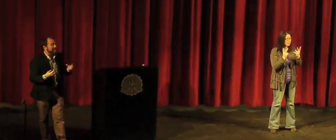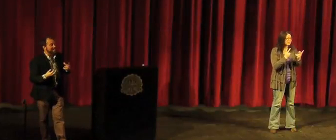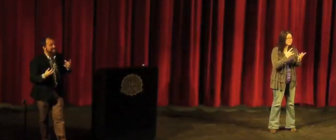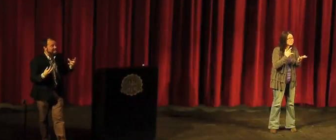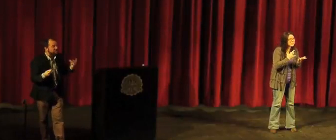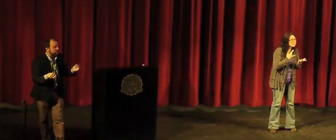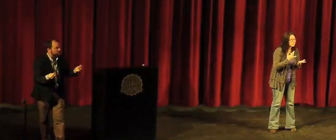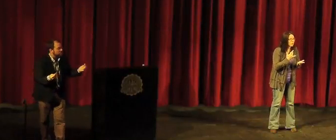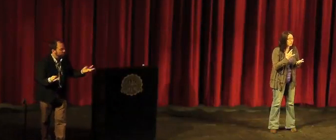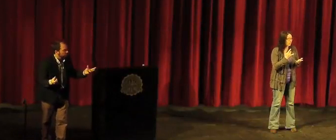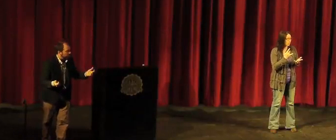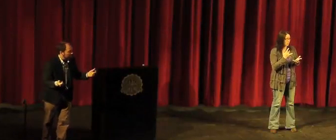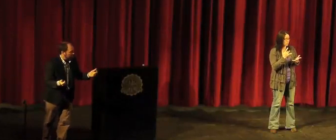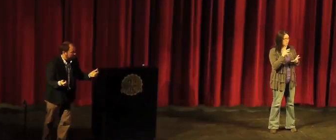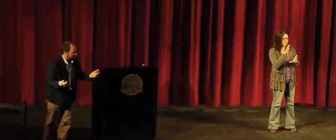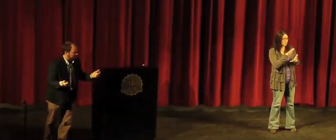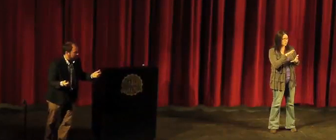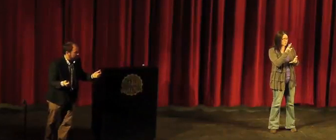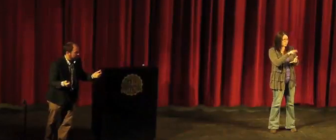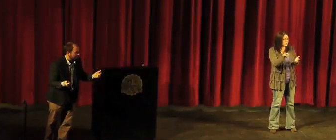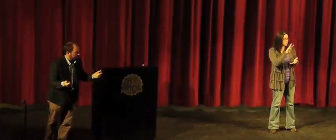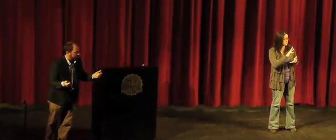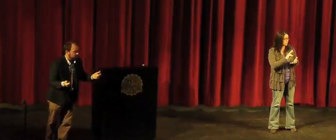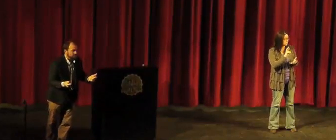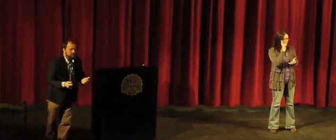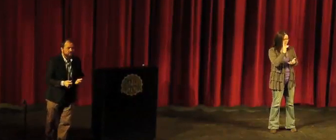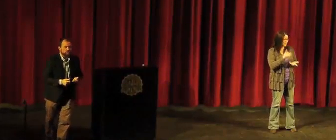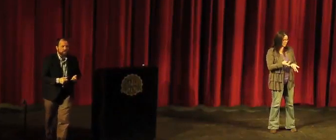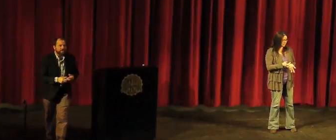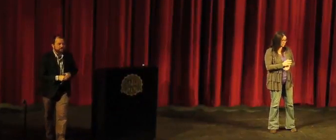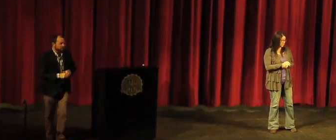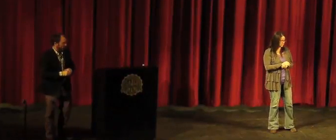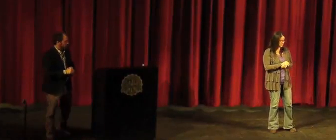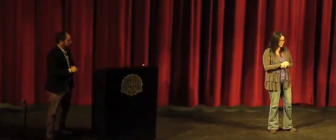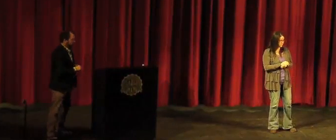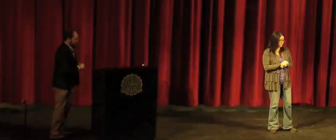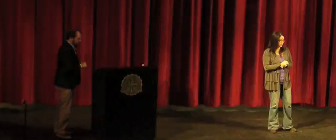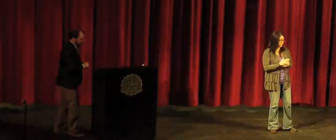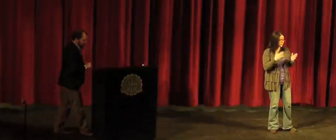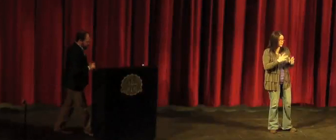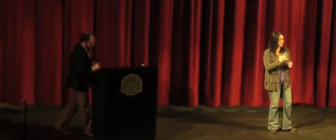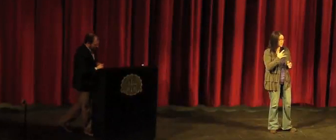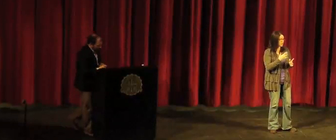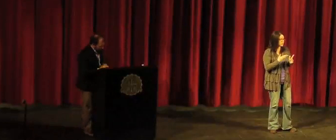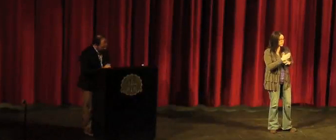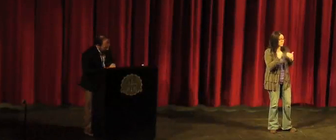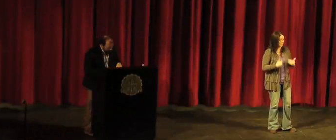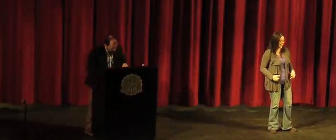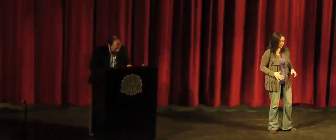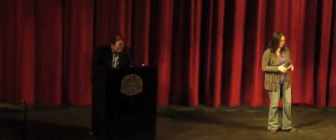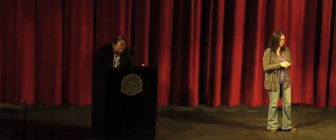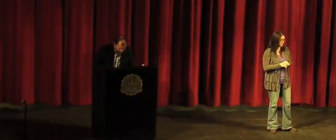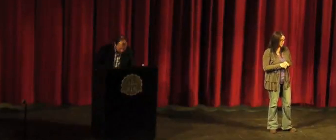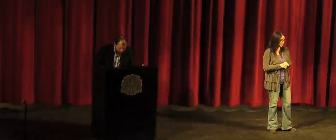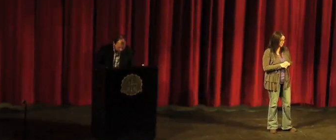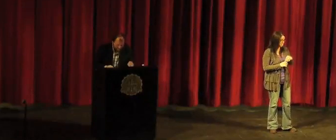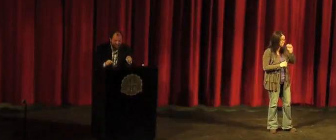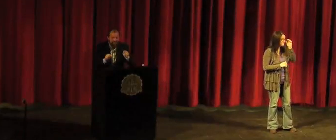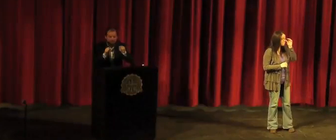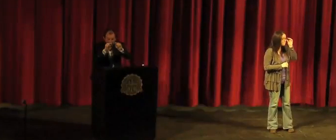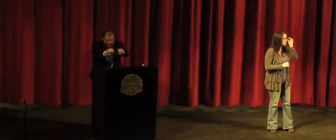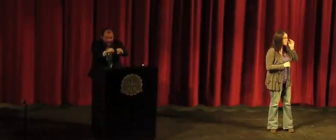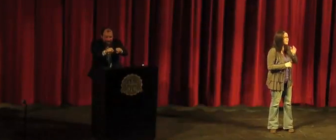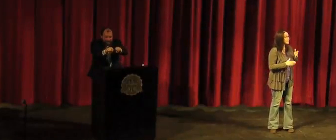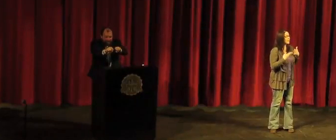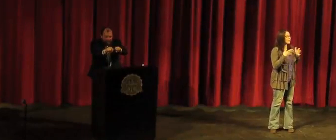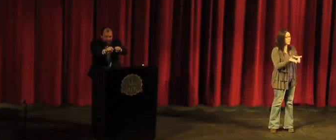sensible, and sensual realities. The way to the heart is through the body. And the way into